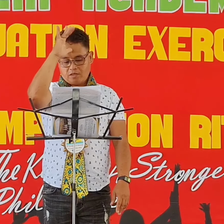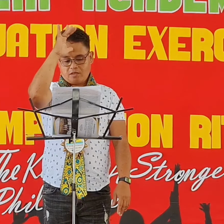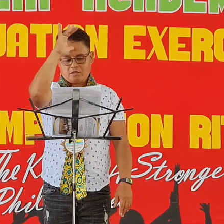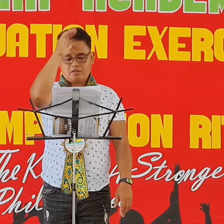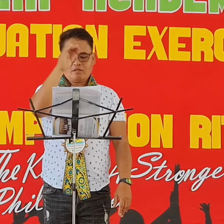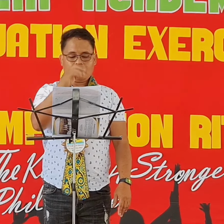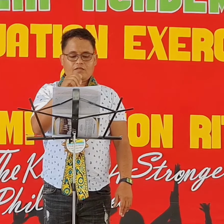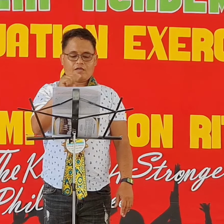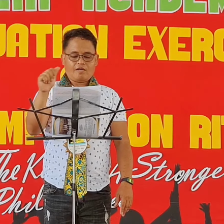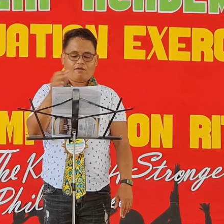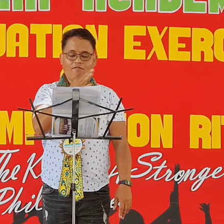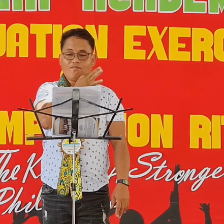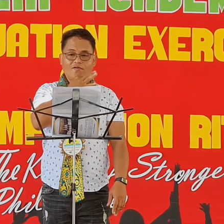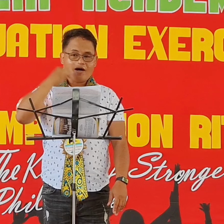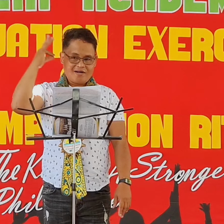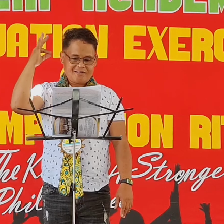And my father was a farmer.